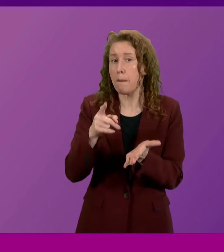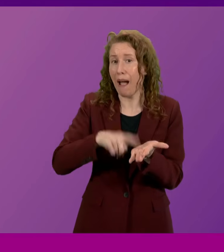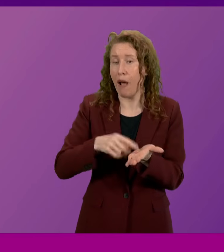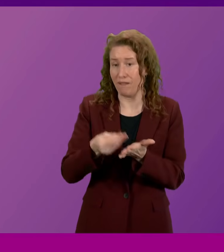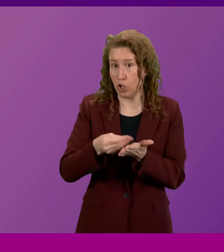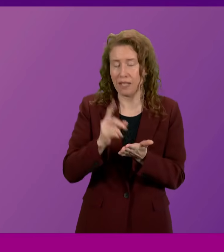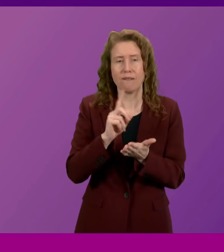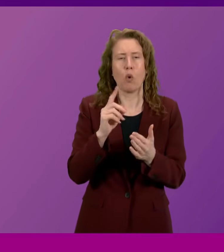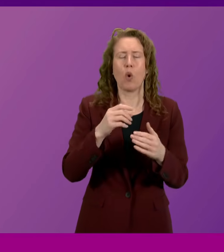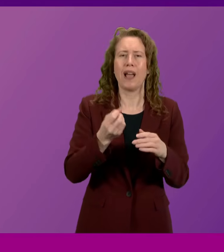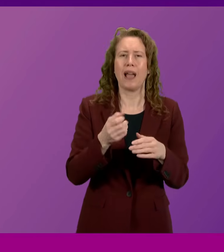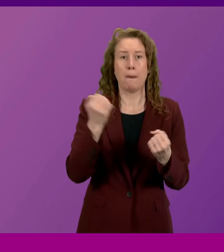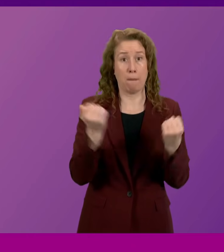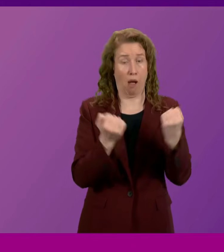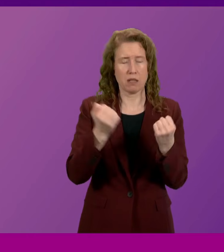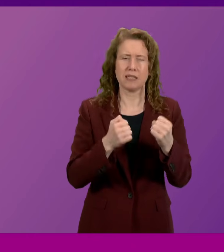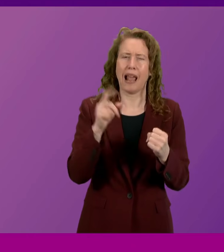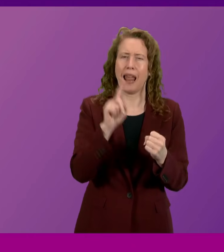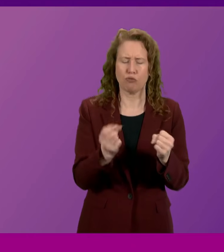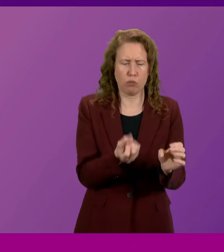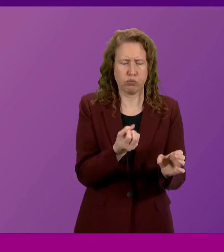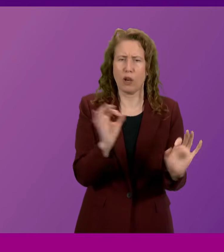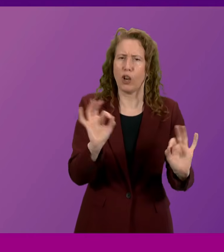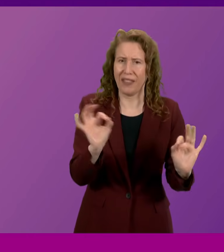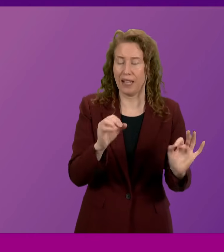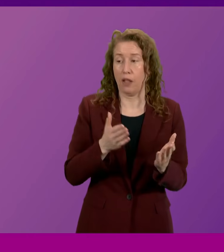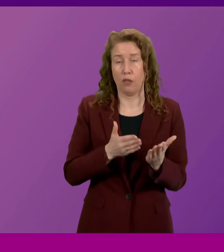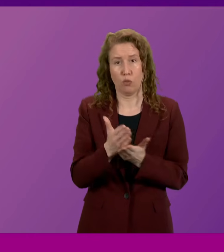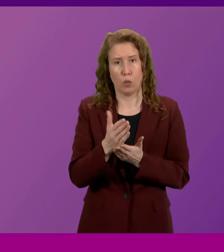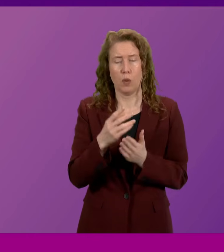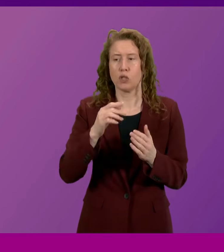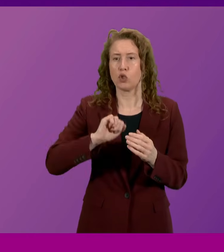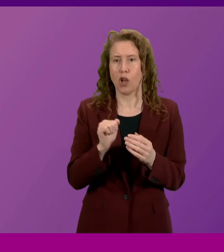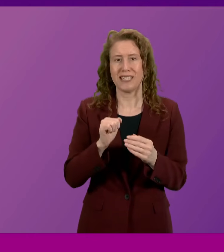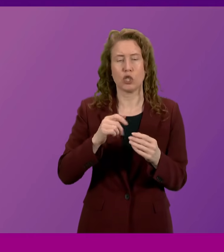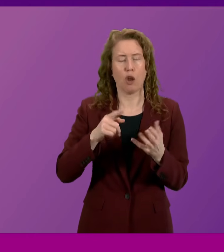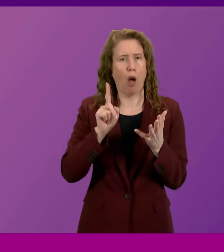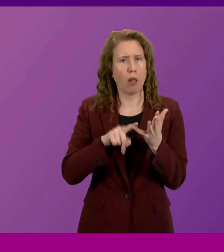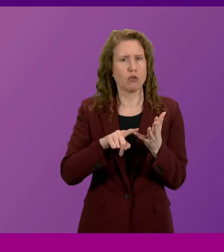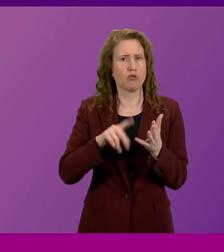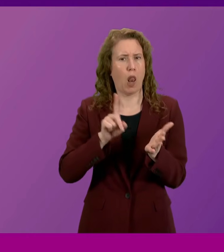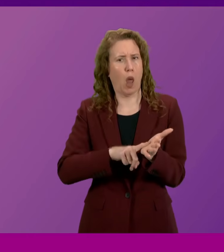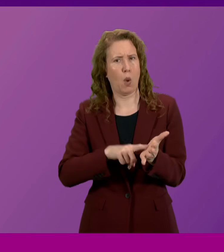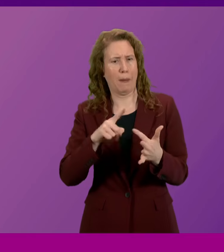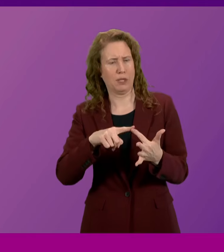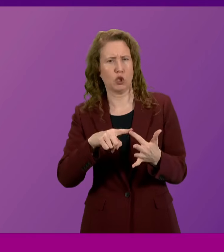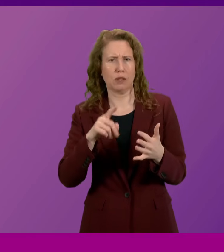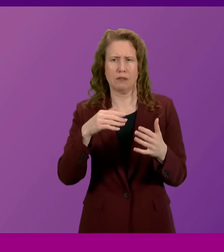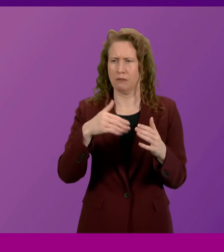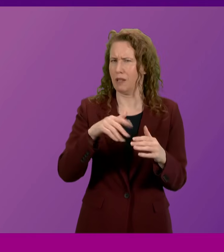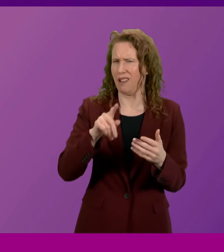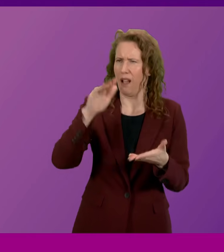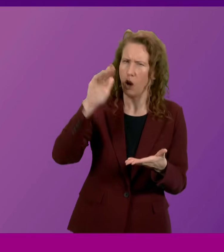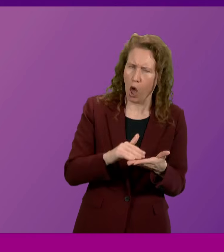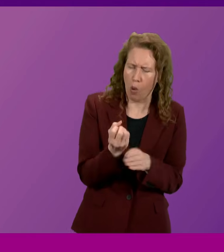for zero-emission buses since 2020 through the Scottish ultra-low-emission bus schemes and the Scottish Zero-Emission